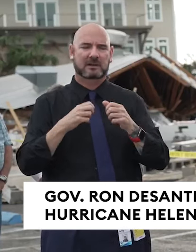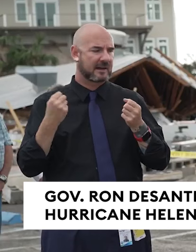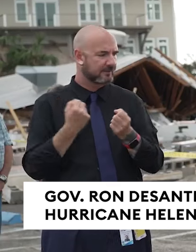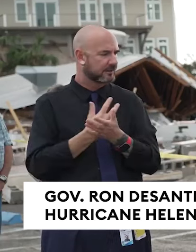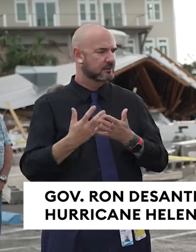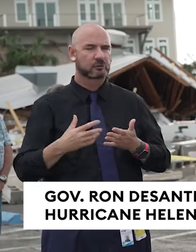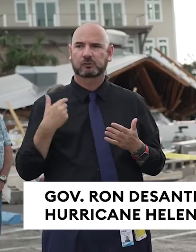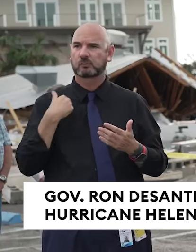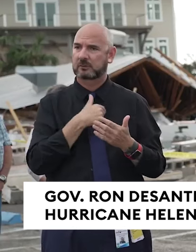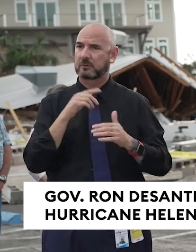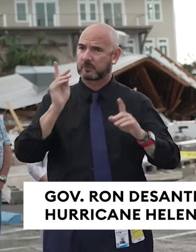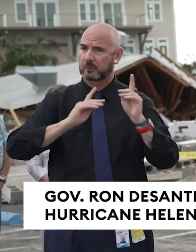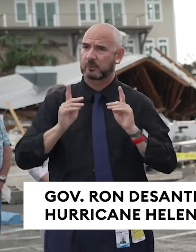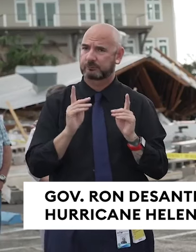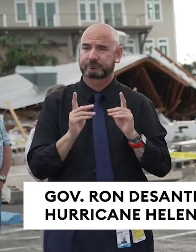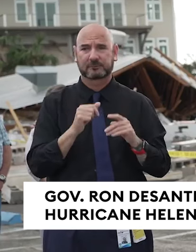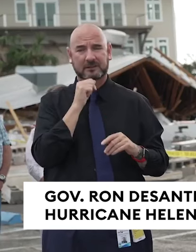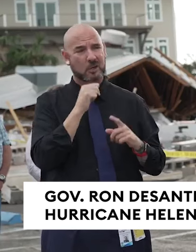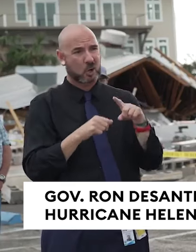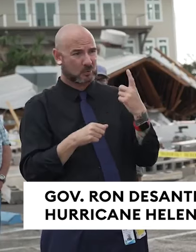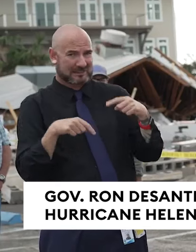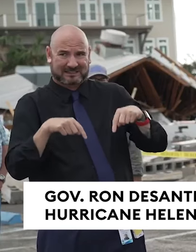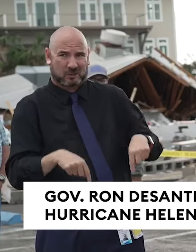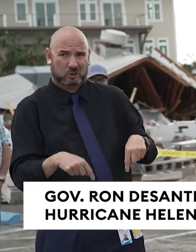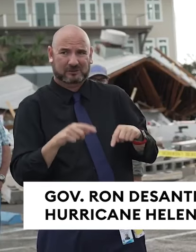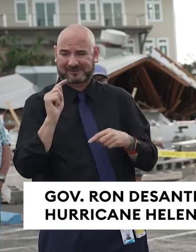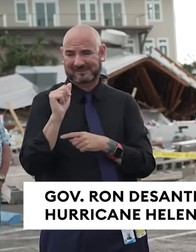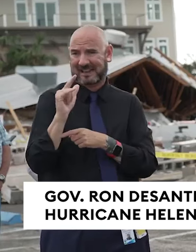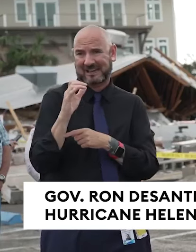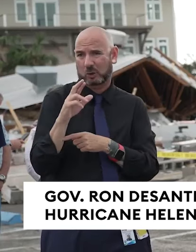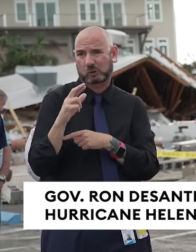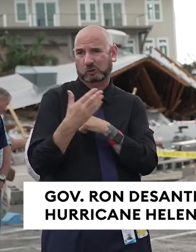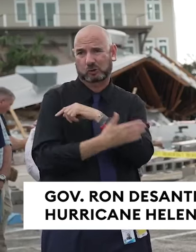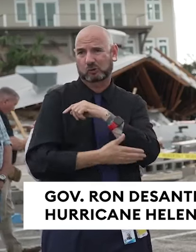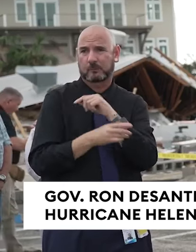the people, not just here in Taylor County, but throughout the state of Florida.